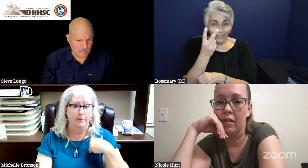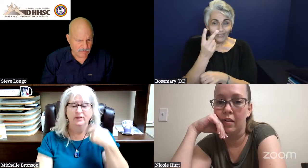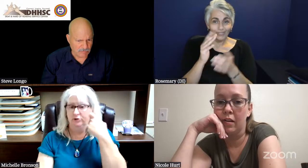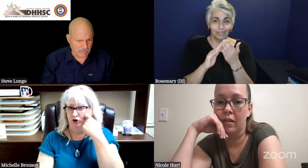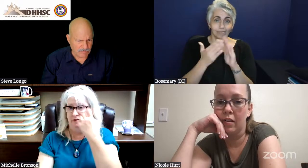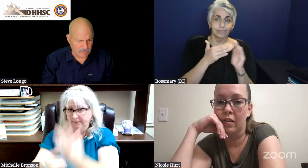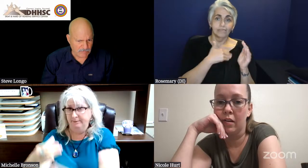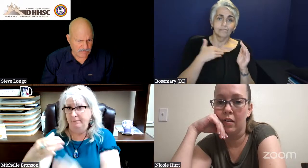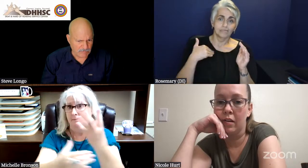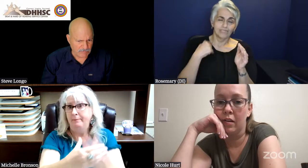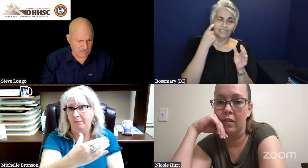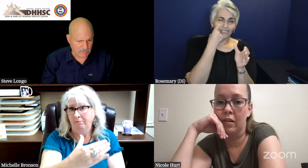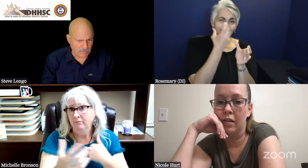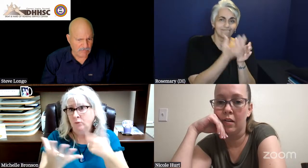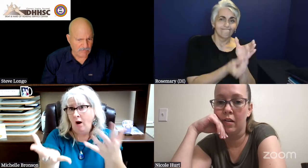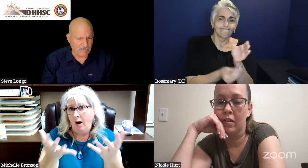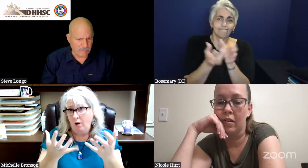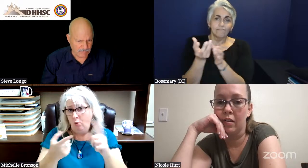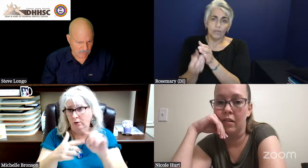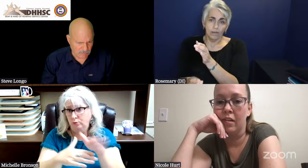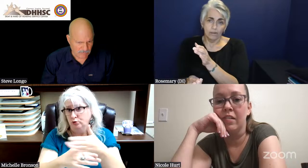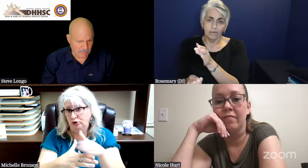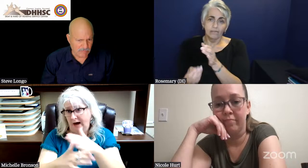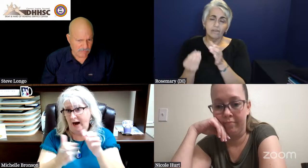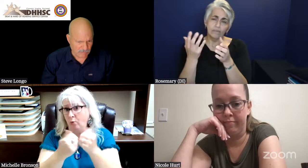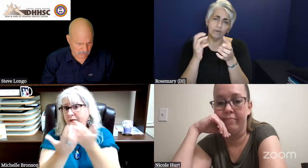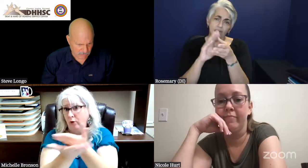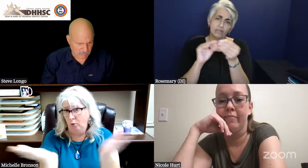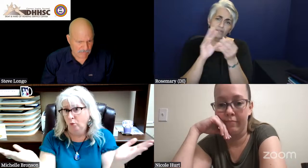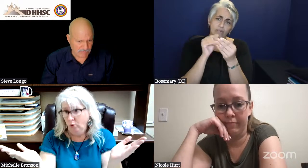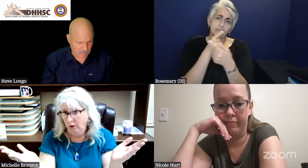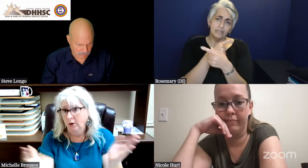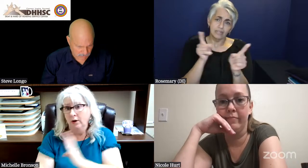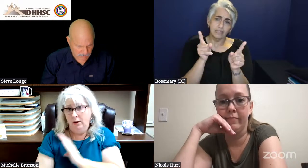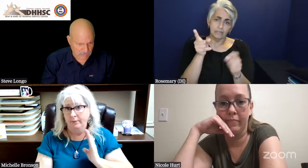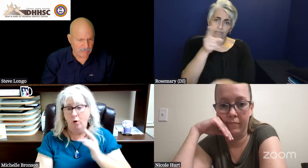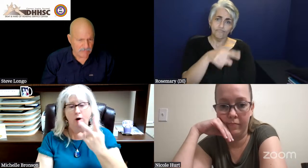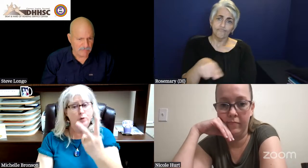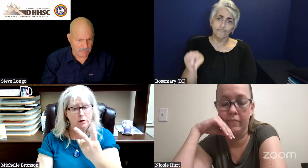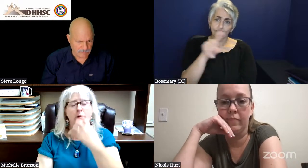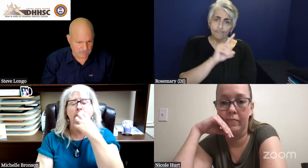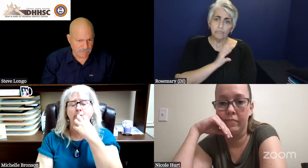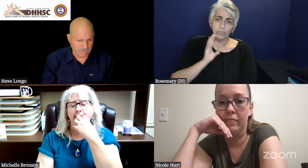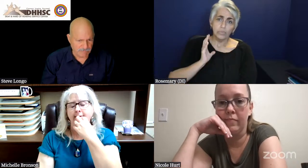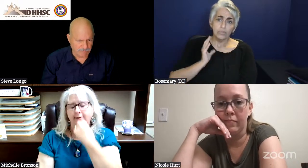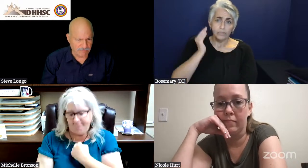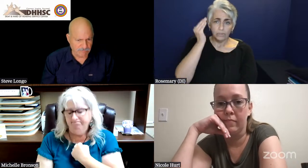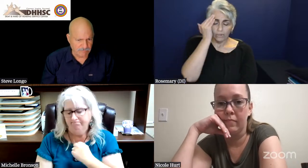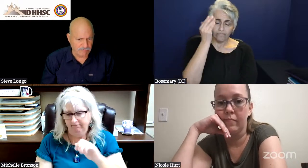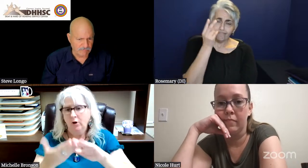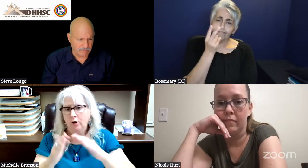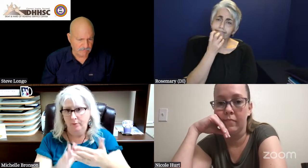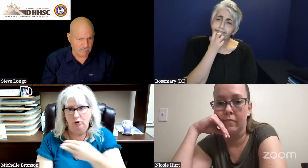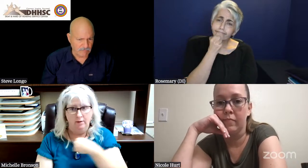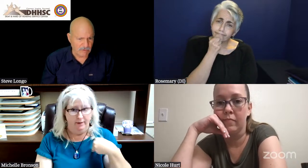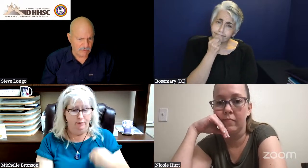we recently had what you've said reminded me of this. There's two community members who have passed, and I want to share so that